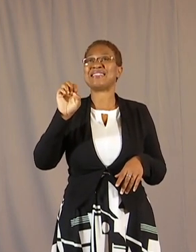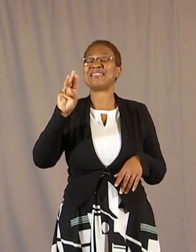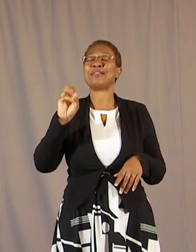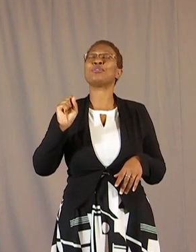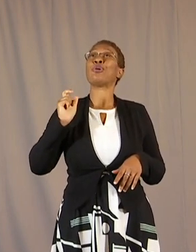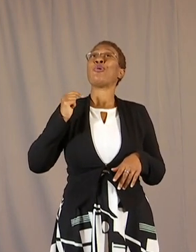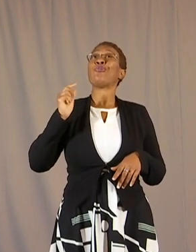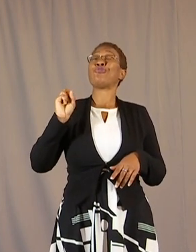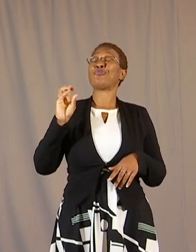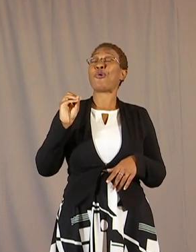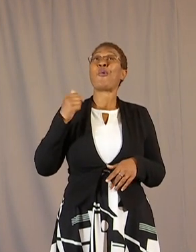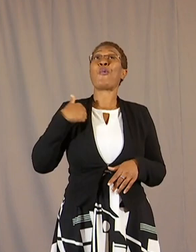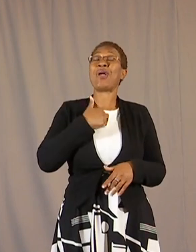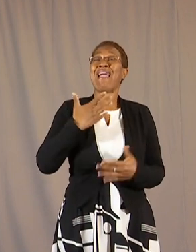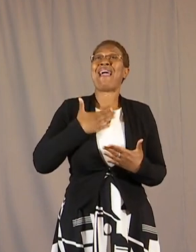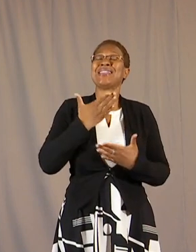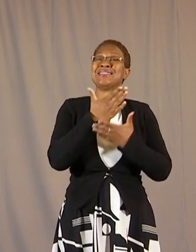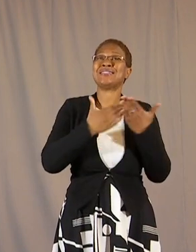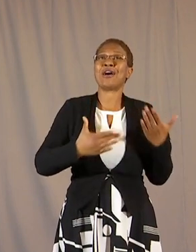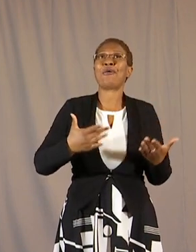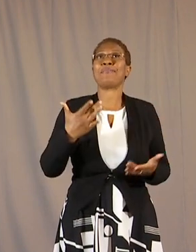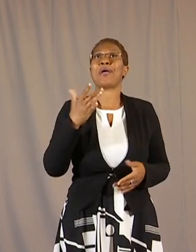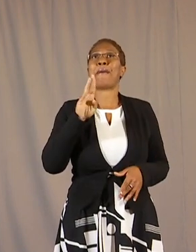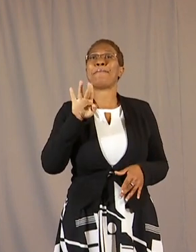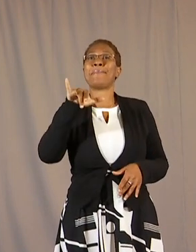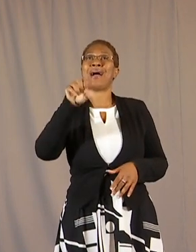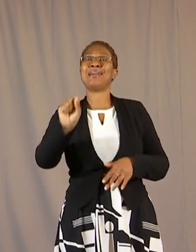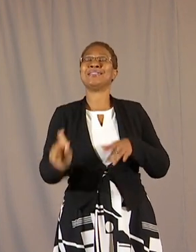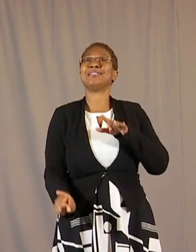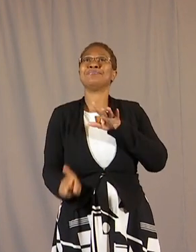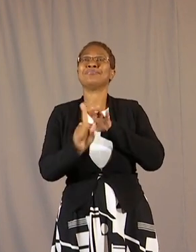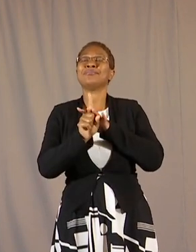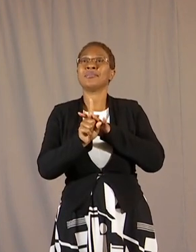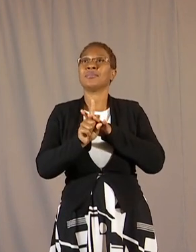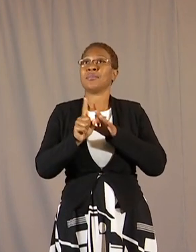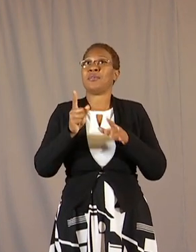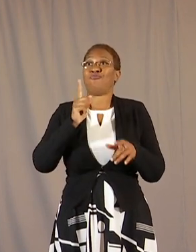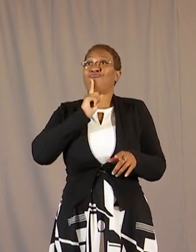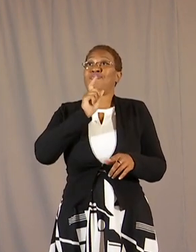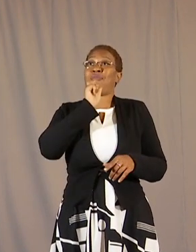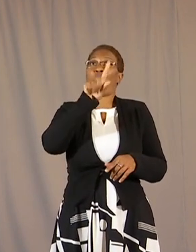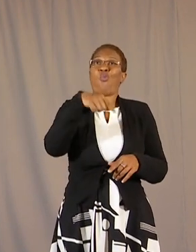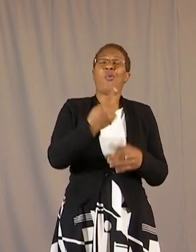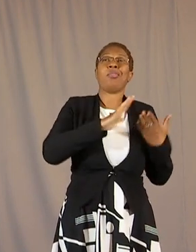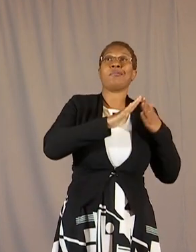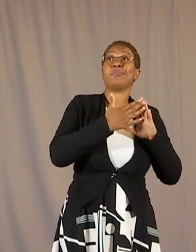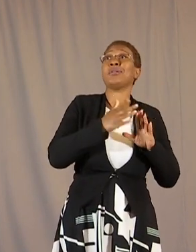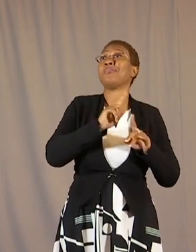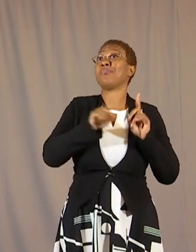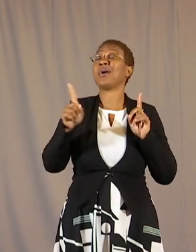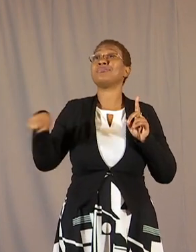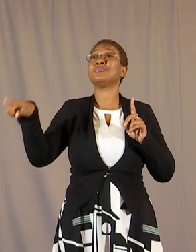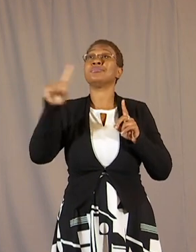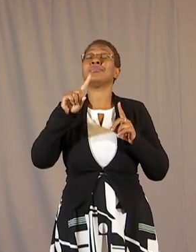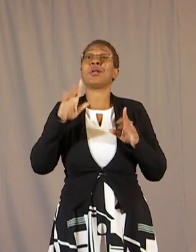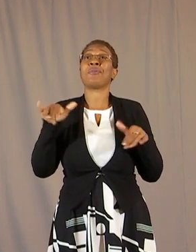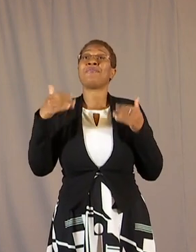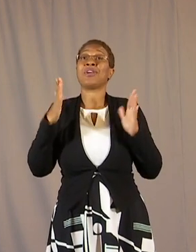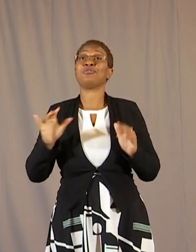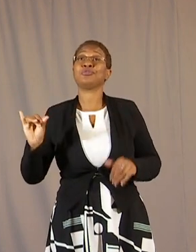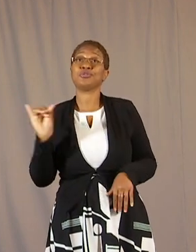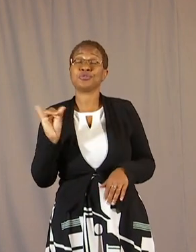of providers to engage the community in that way. But in many other cases, we found that telehealth